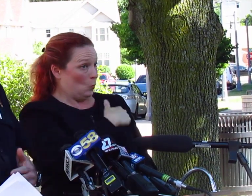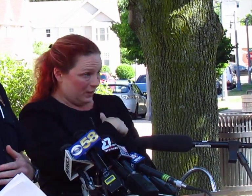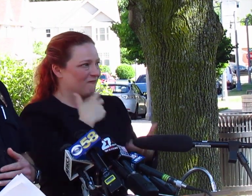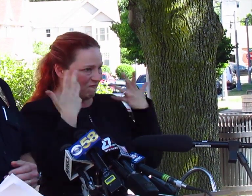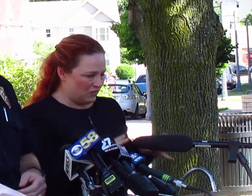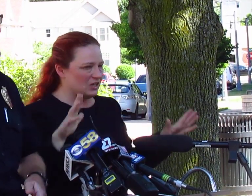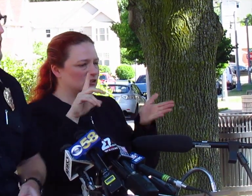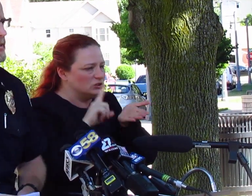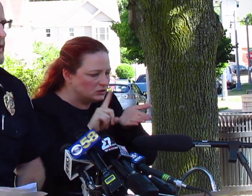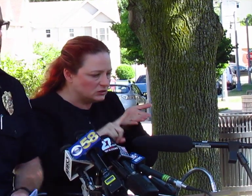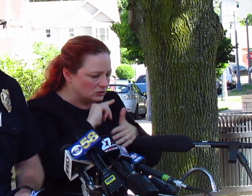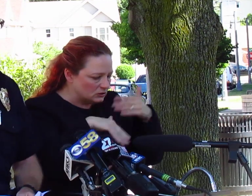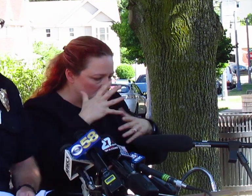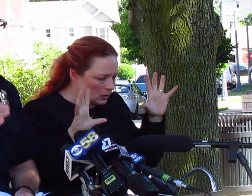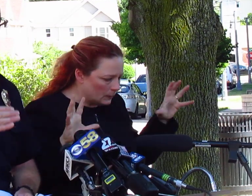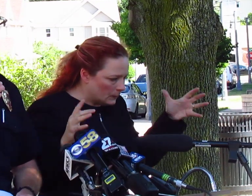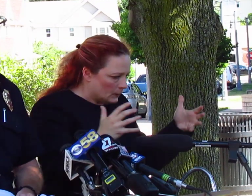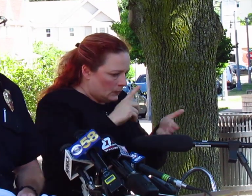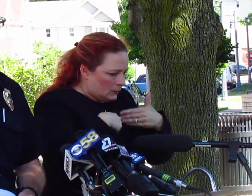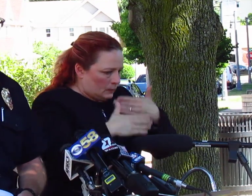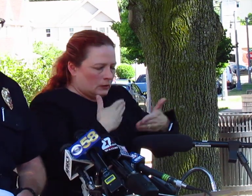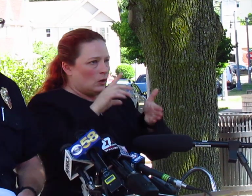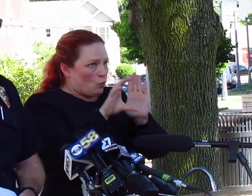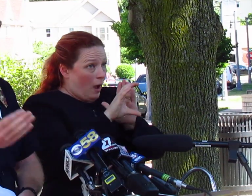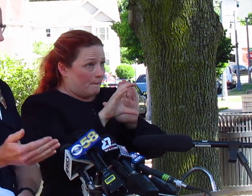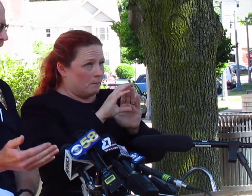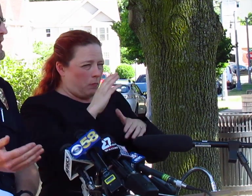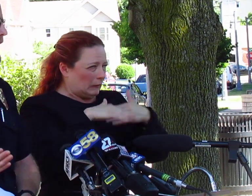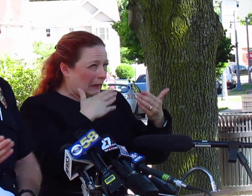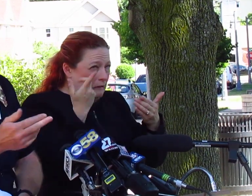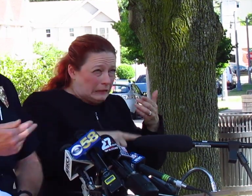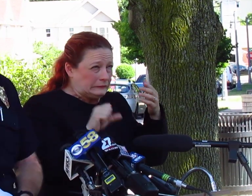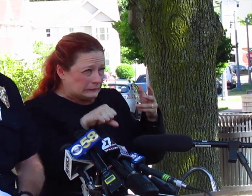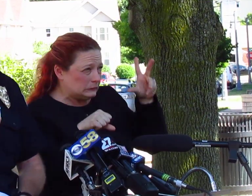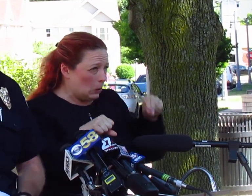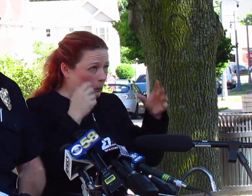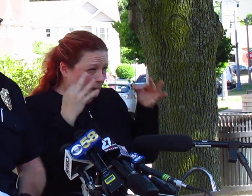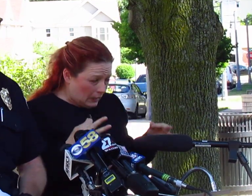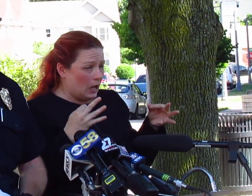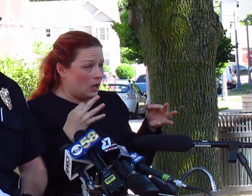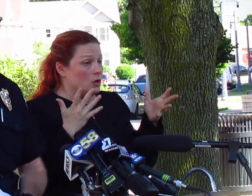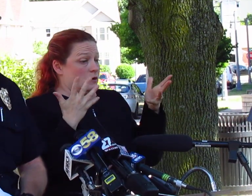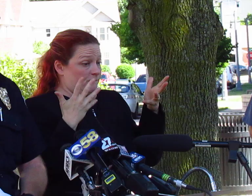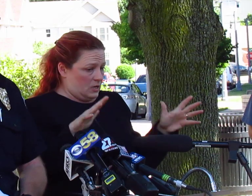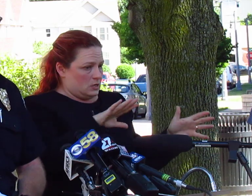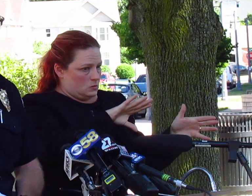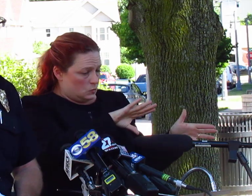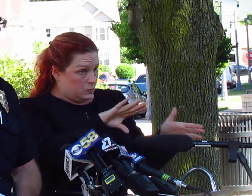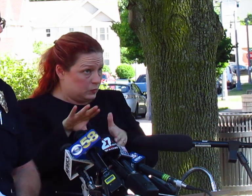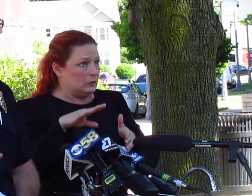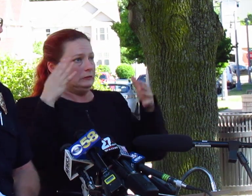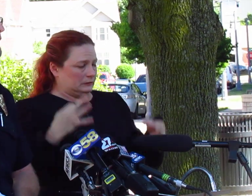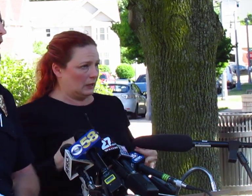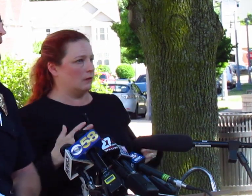on-site investigation process, that process of folks wanting to get inside that secure perimeter can still happen, but now they'll be making